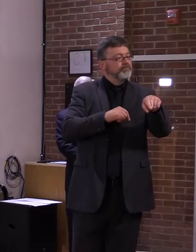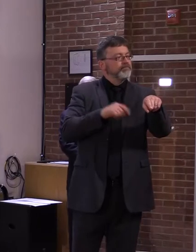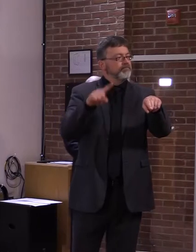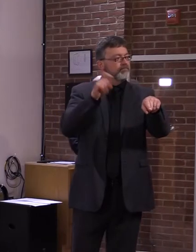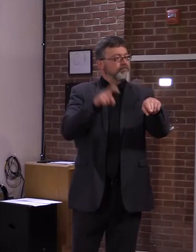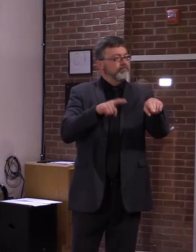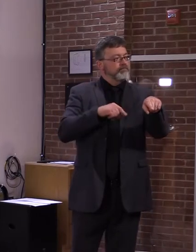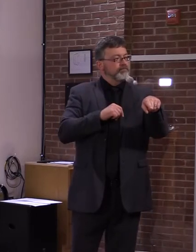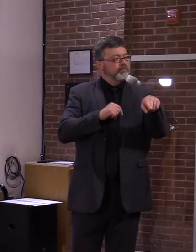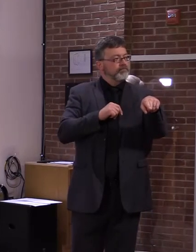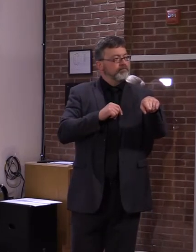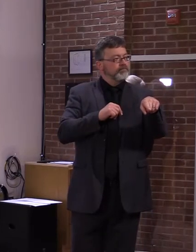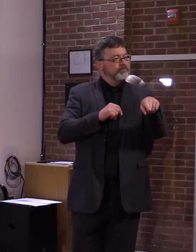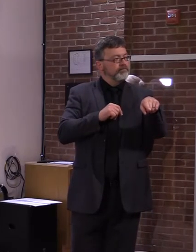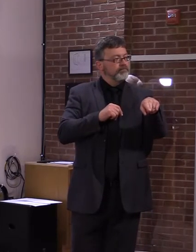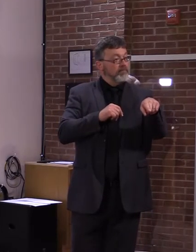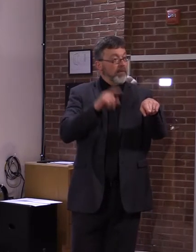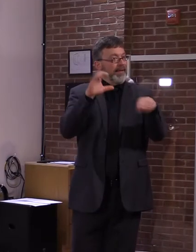Bowl and